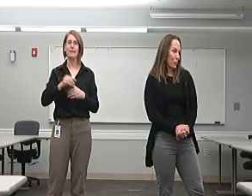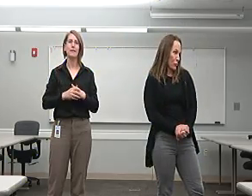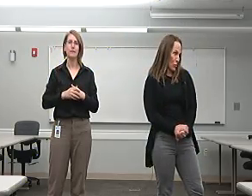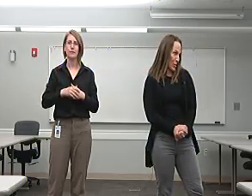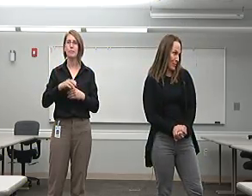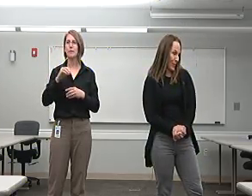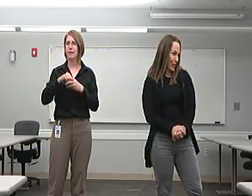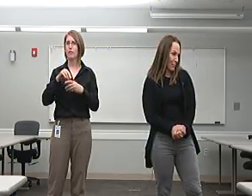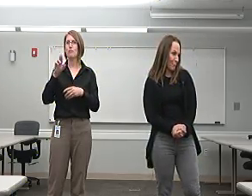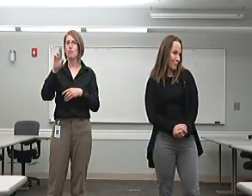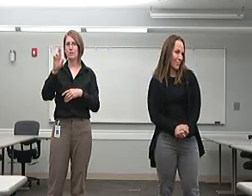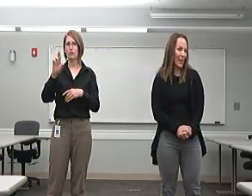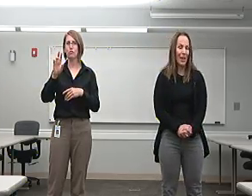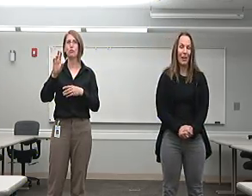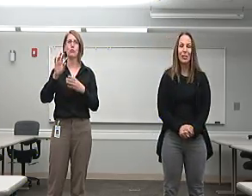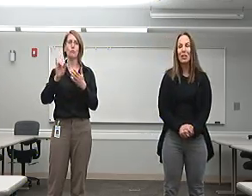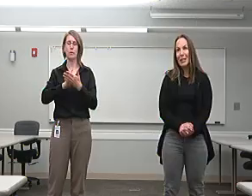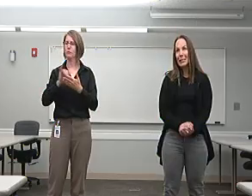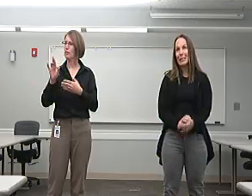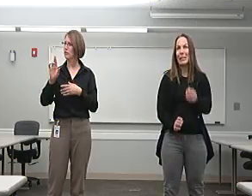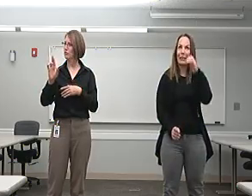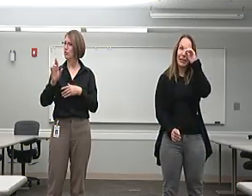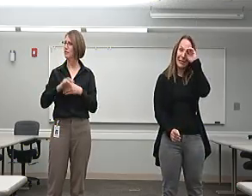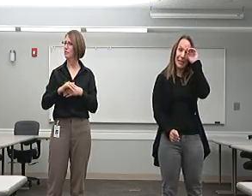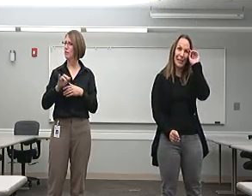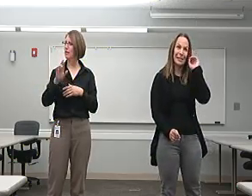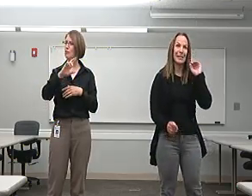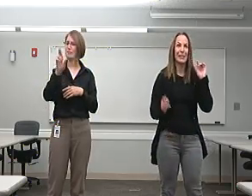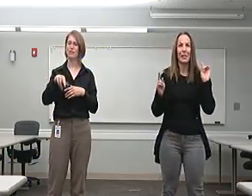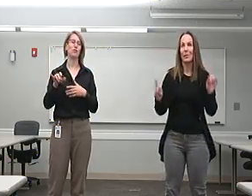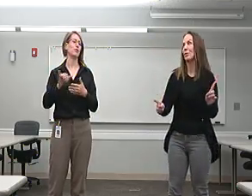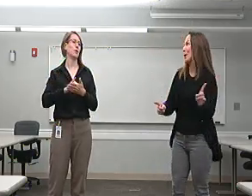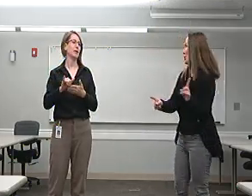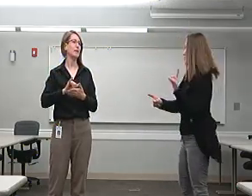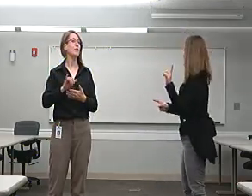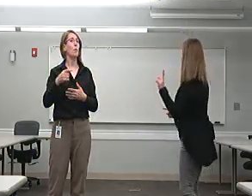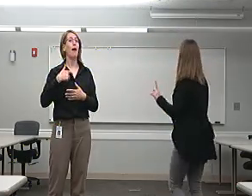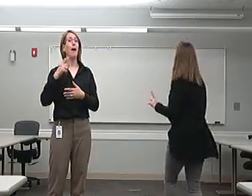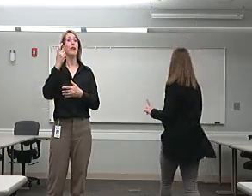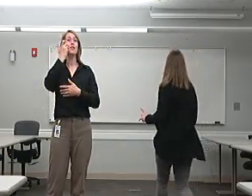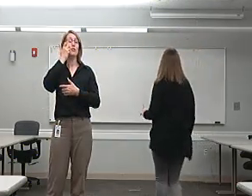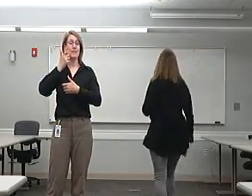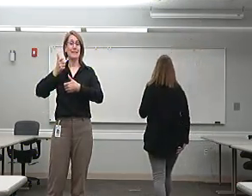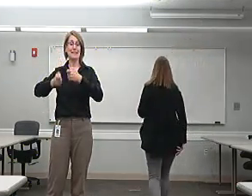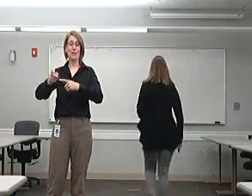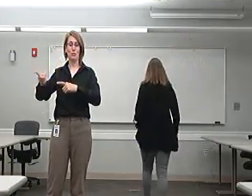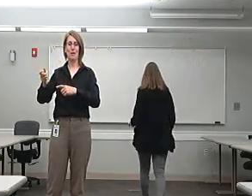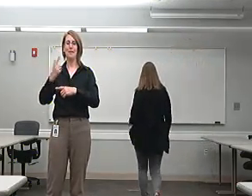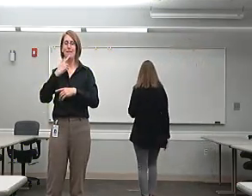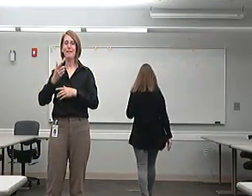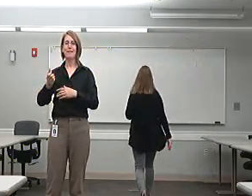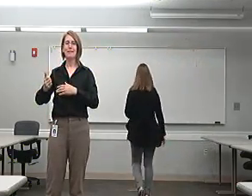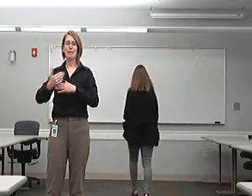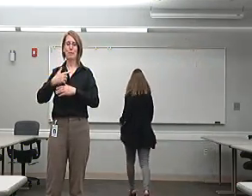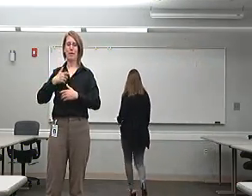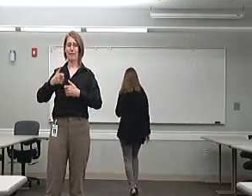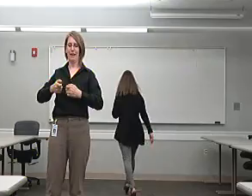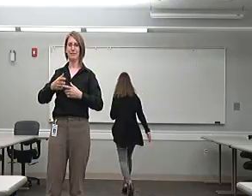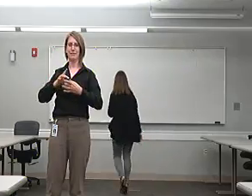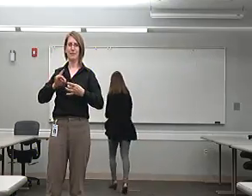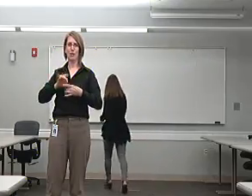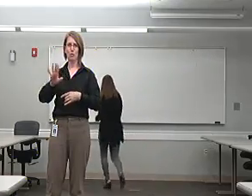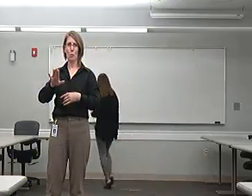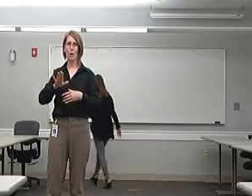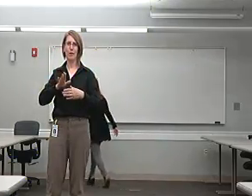And I just sent Leah a text and said, tell me your major. So, hold on. because I can